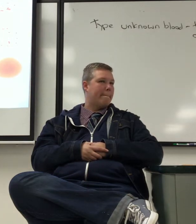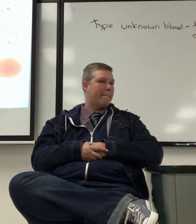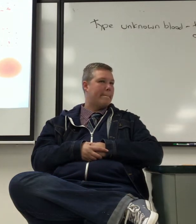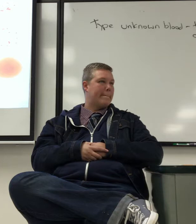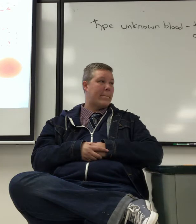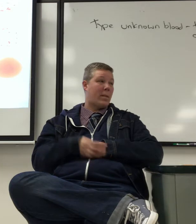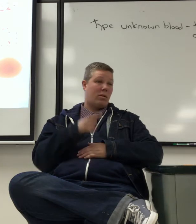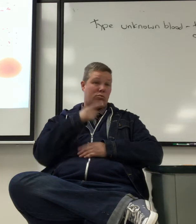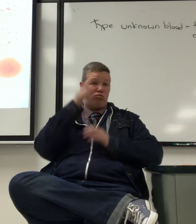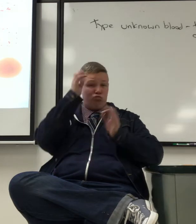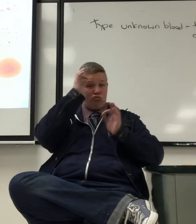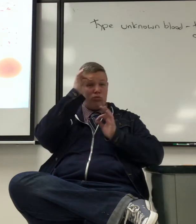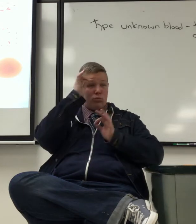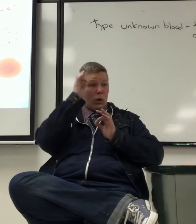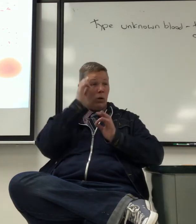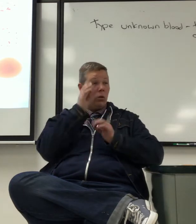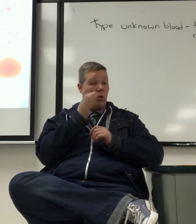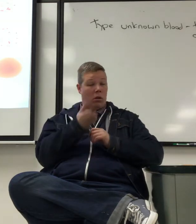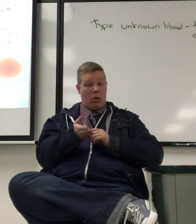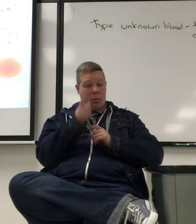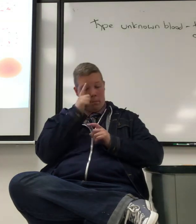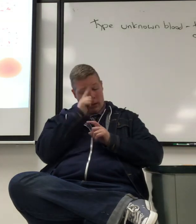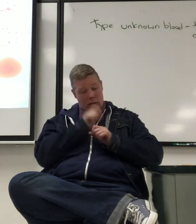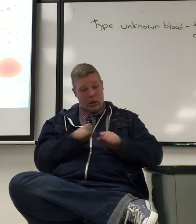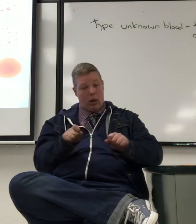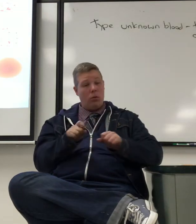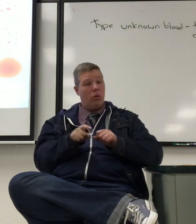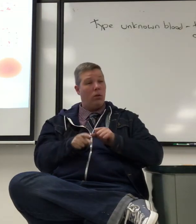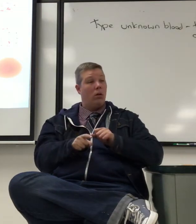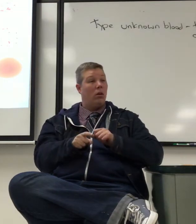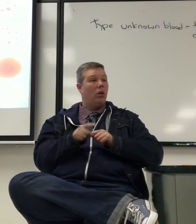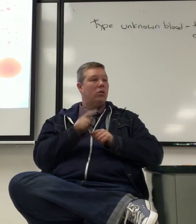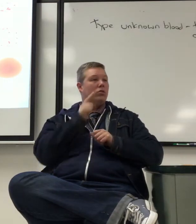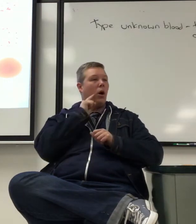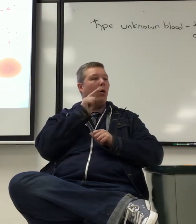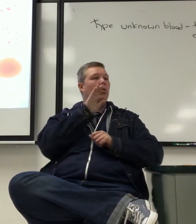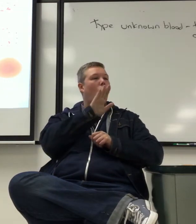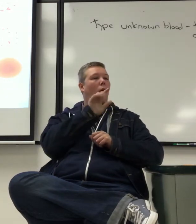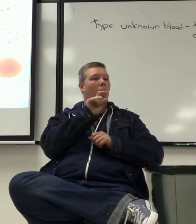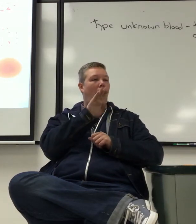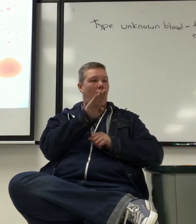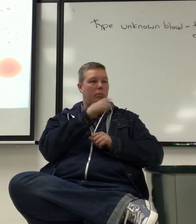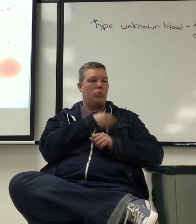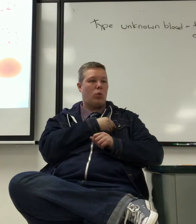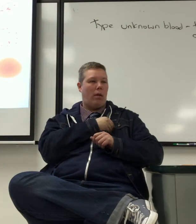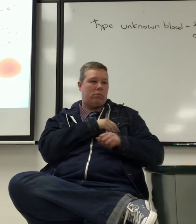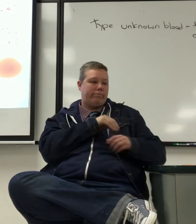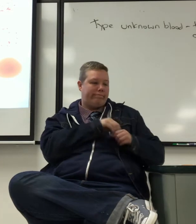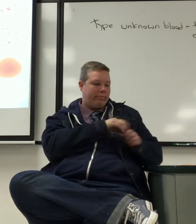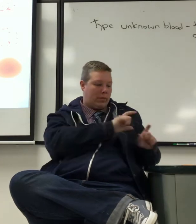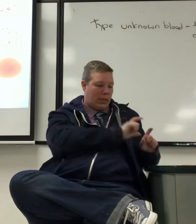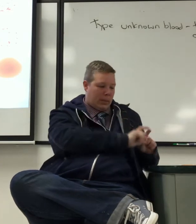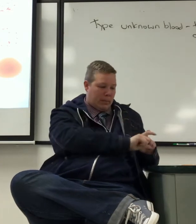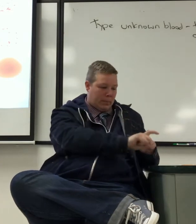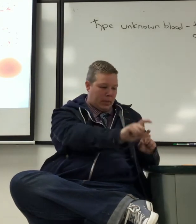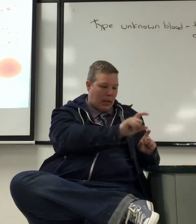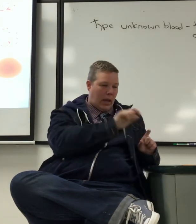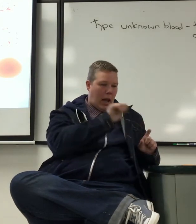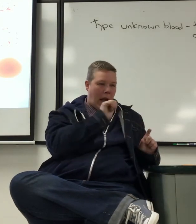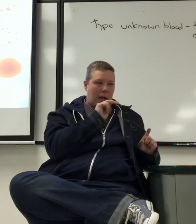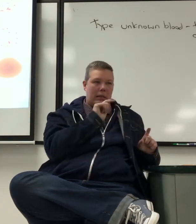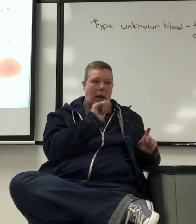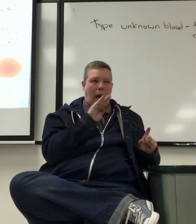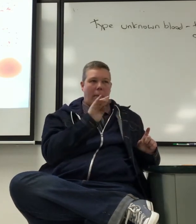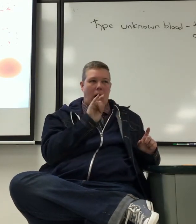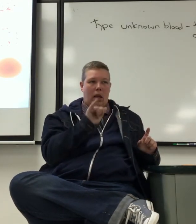Because you don't know. So what you do is in your lab, you keep little vials of antibody A, antibody